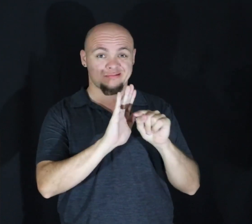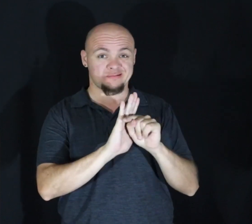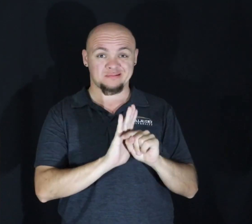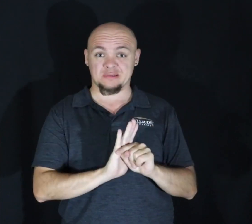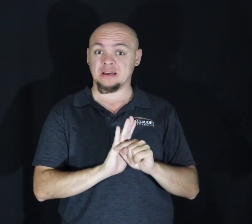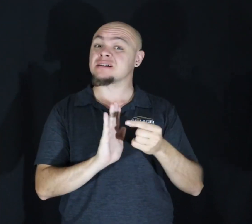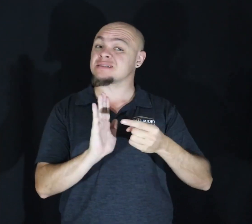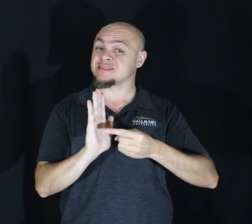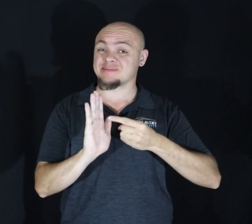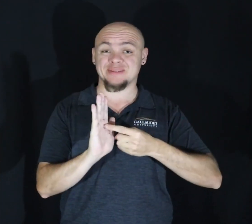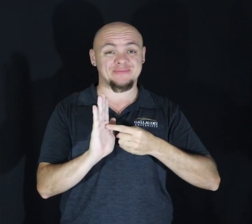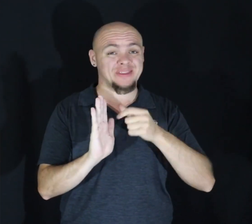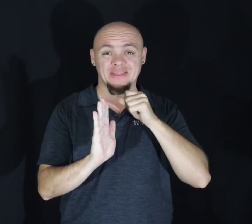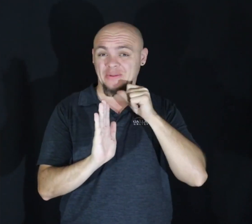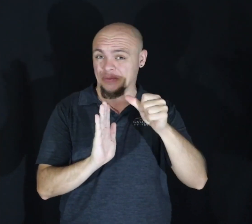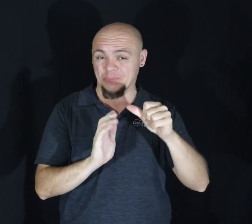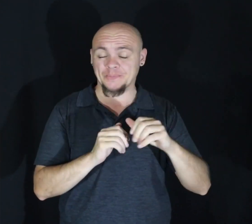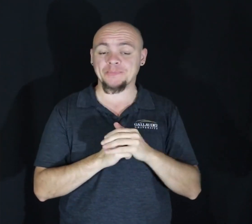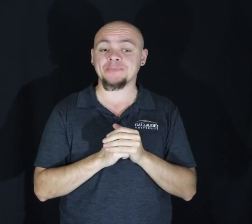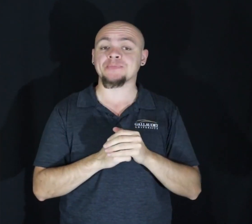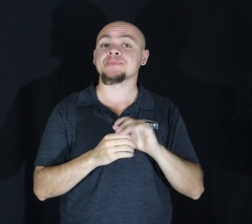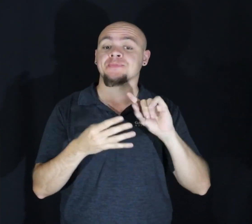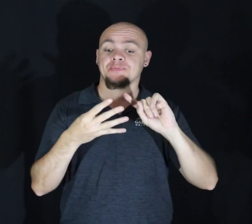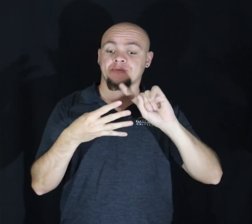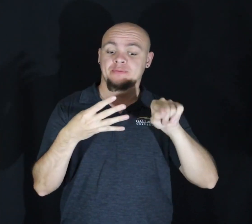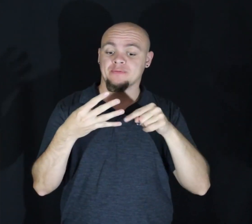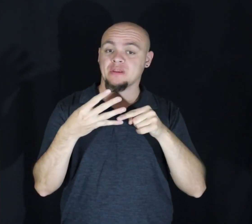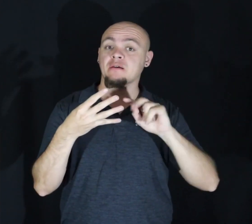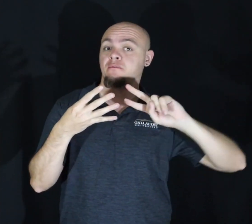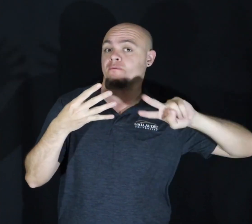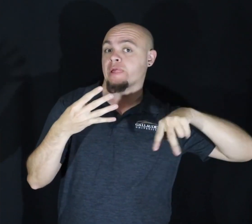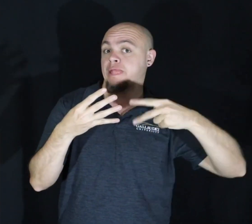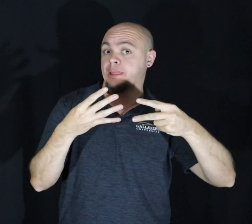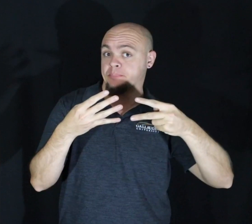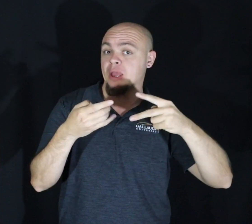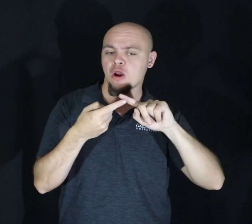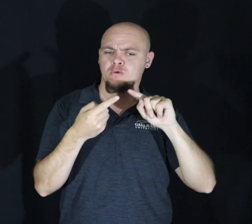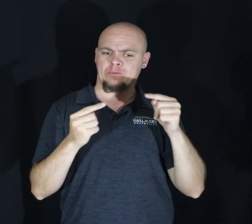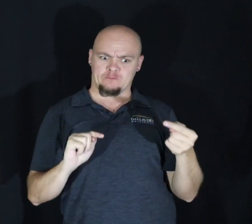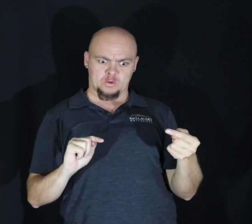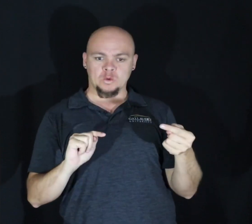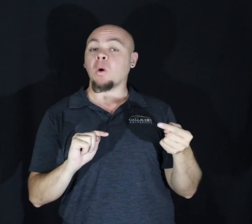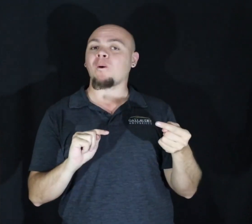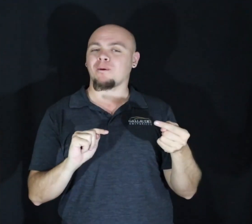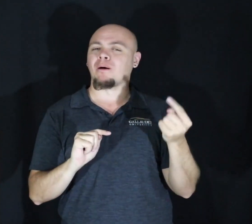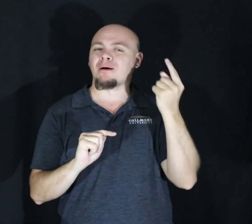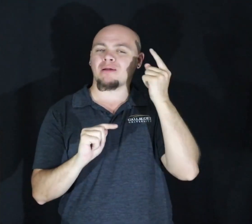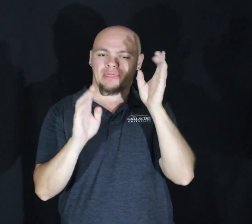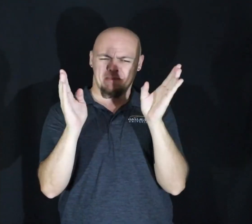don't. And finally, we can flip it and reverse it and start thinking outside the